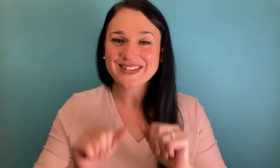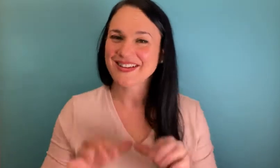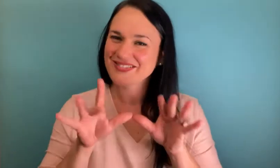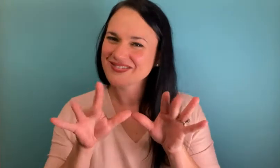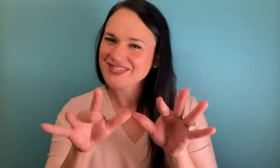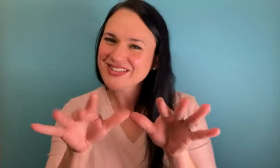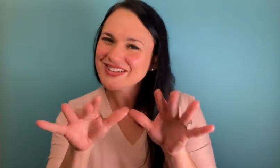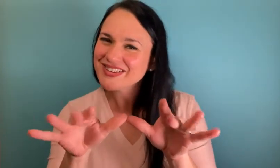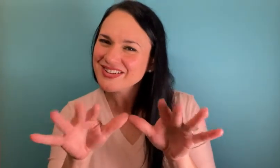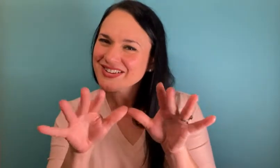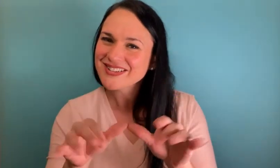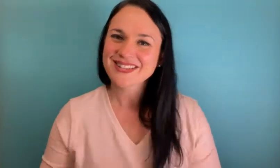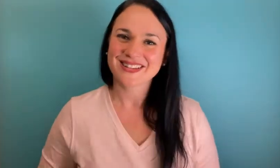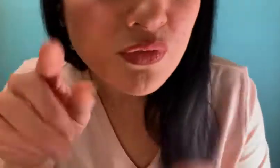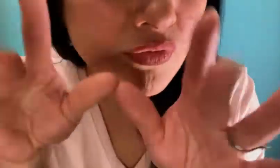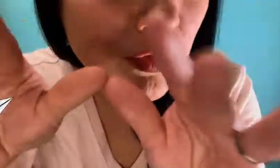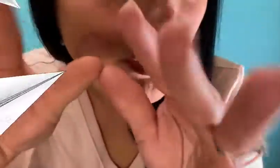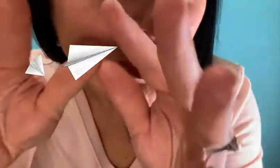Flirty. Are you flirting?